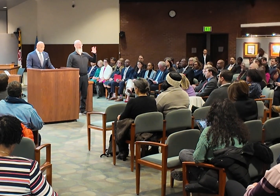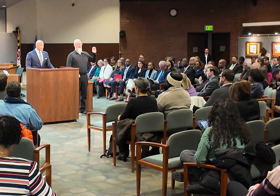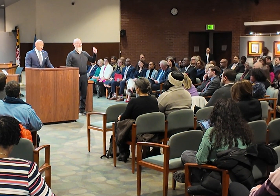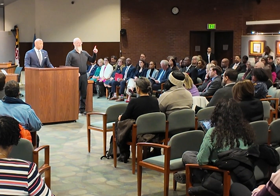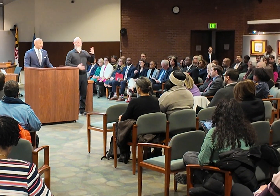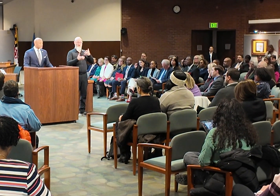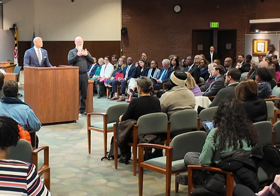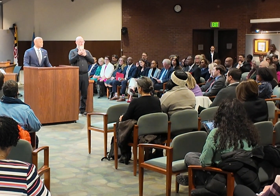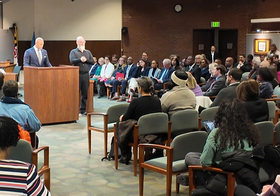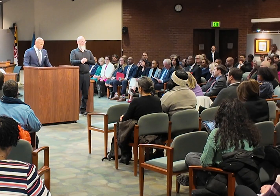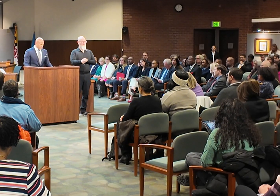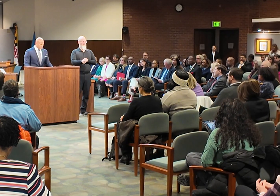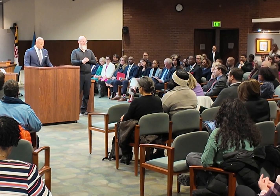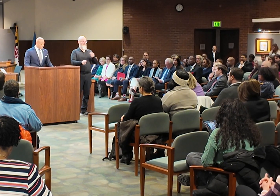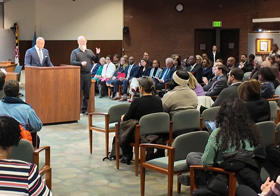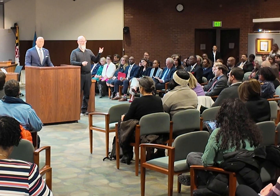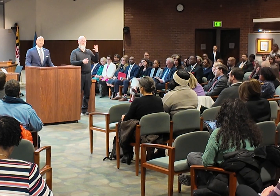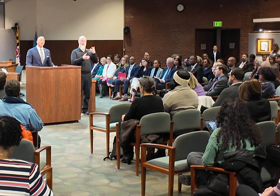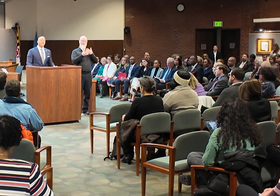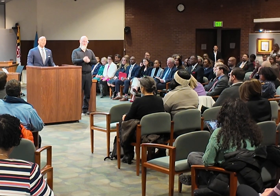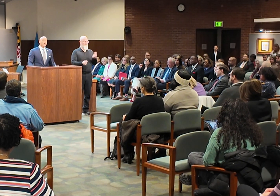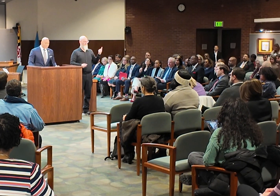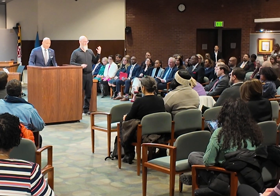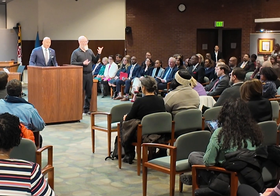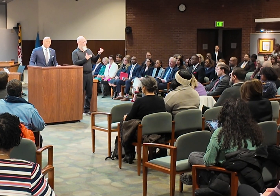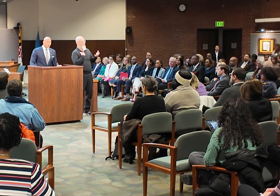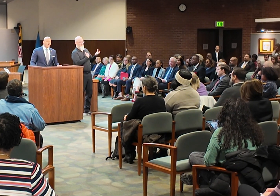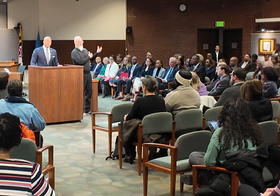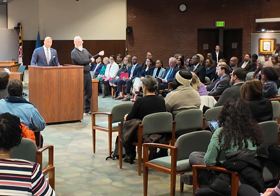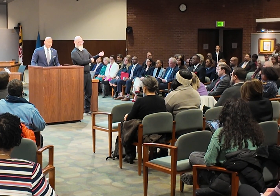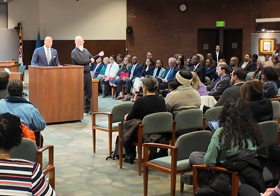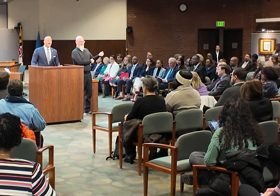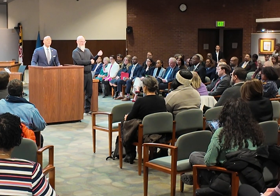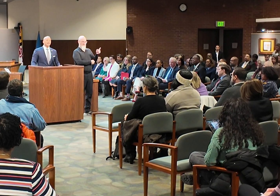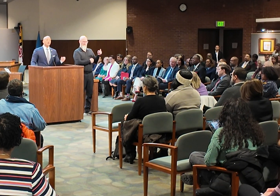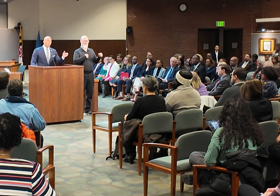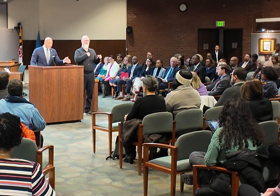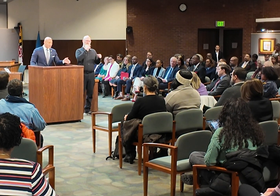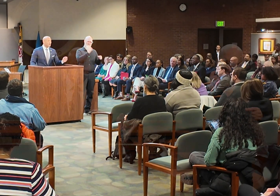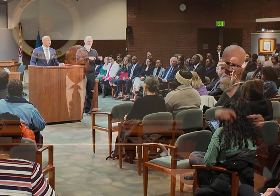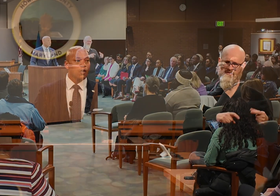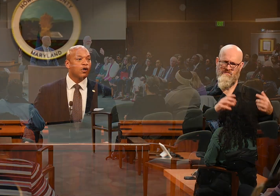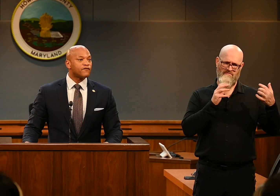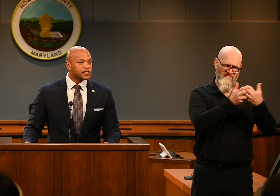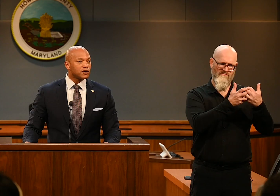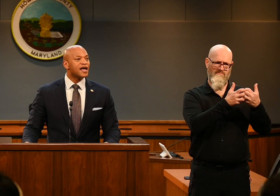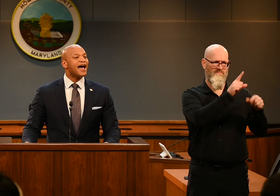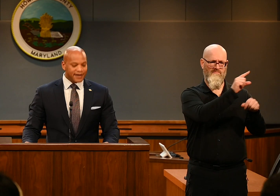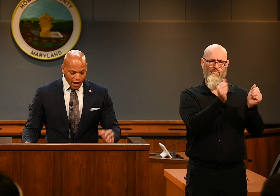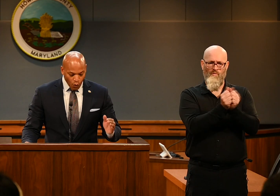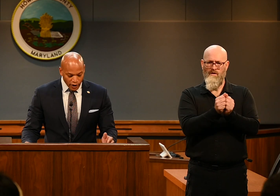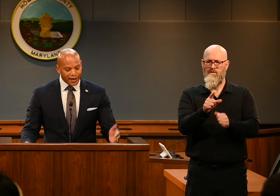if they really want trust, they should be working with local authorities and working with local